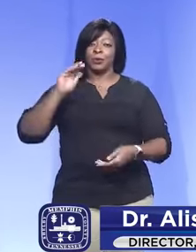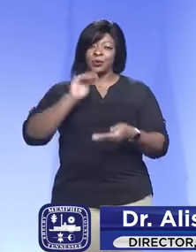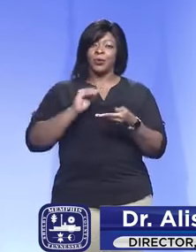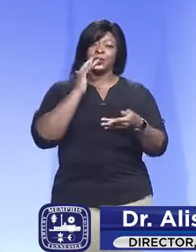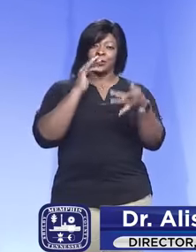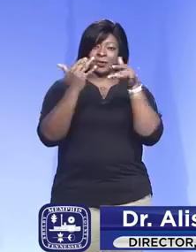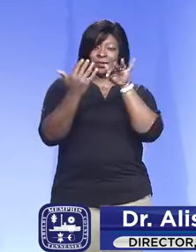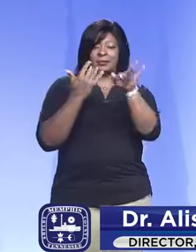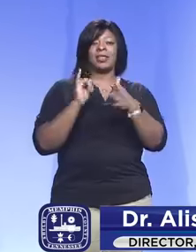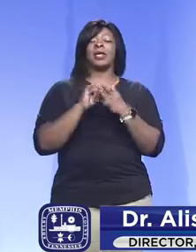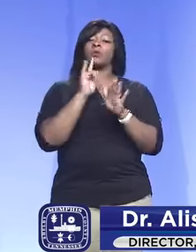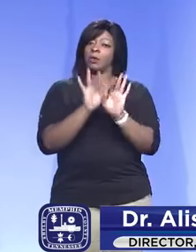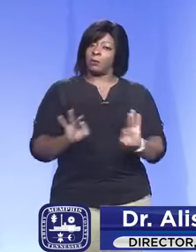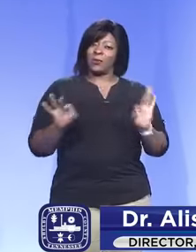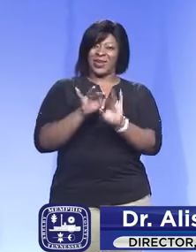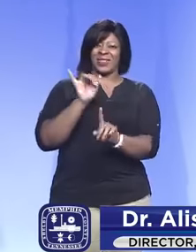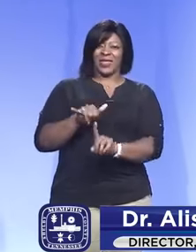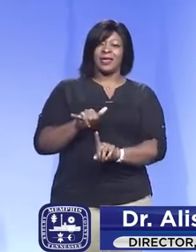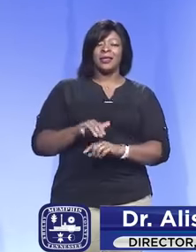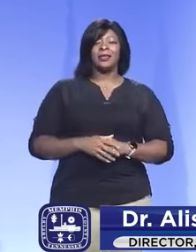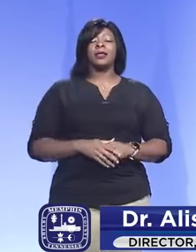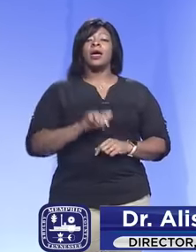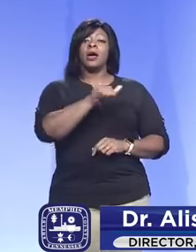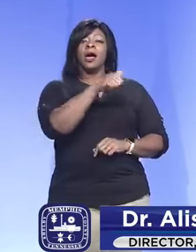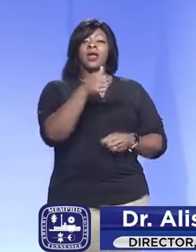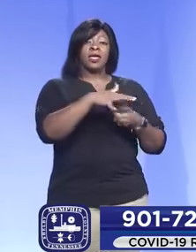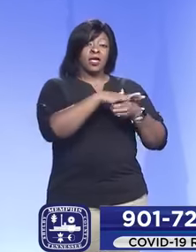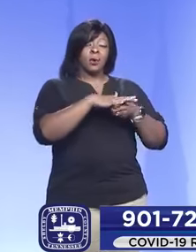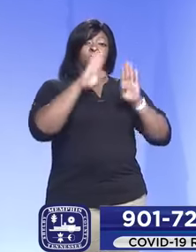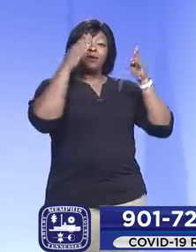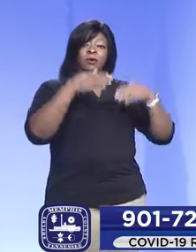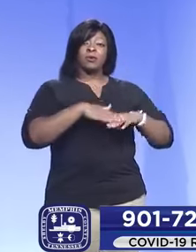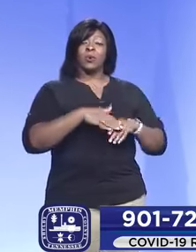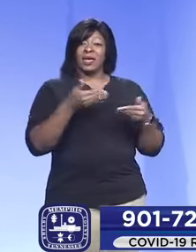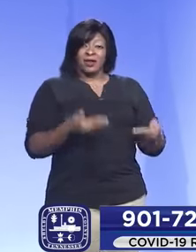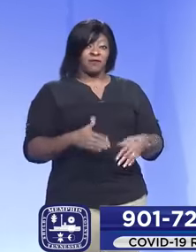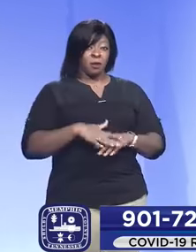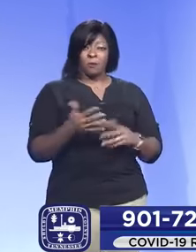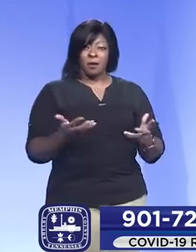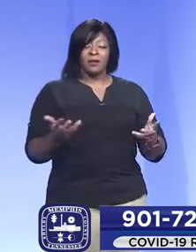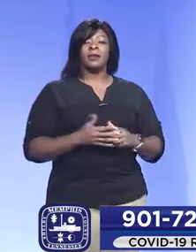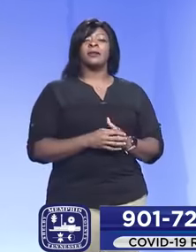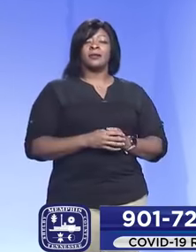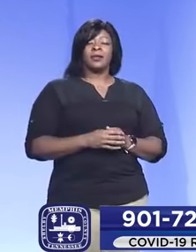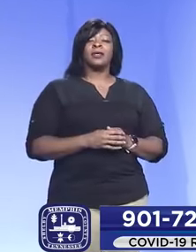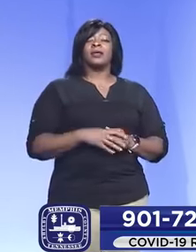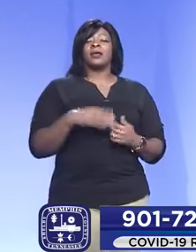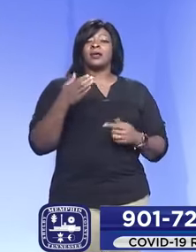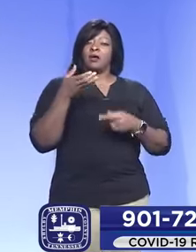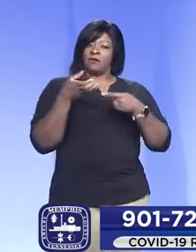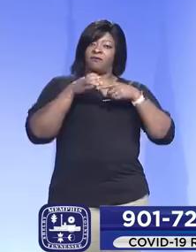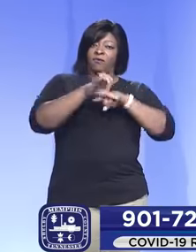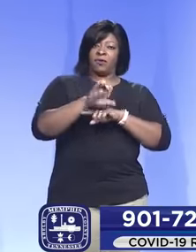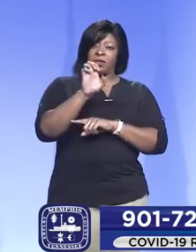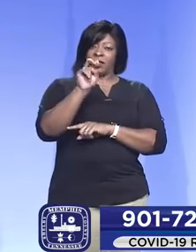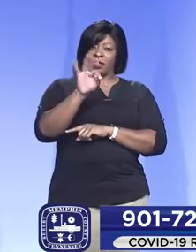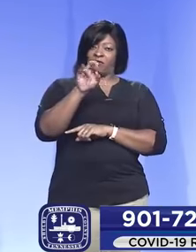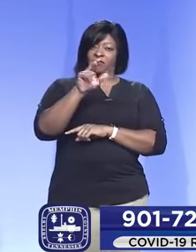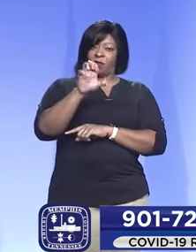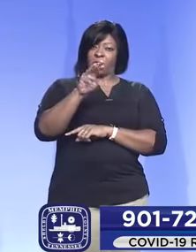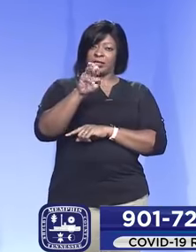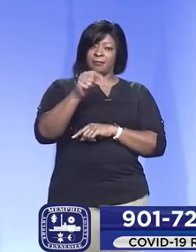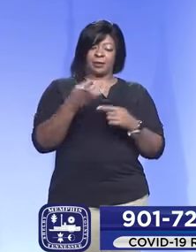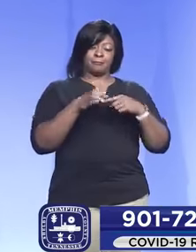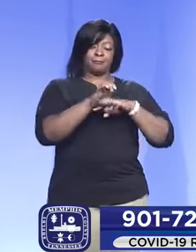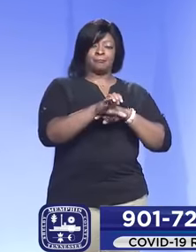transmission, and that's going to be critical. But the other area that we need to focus heavily is on enforcement. We do know over